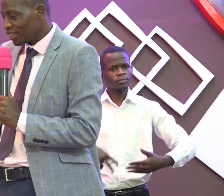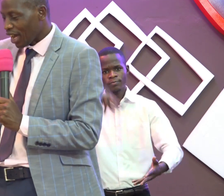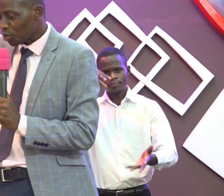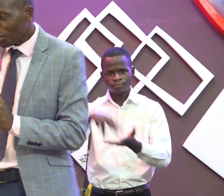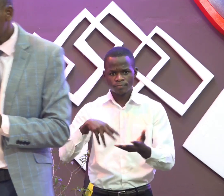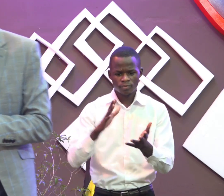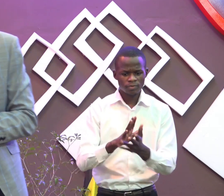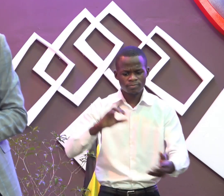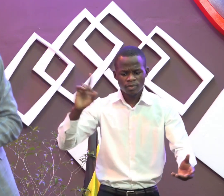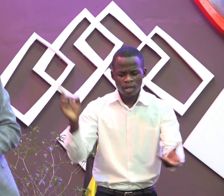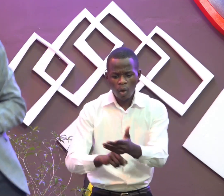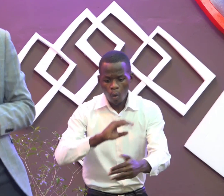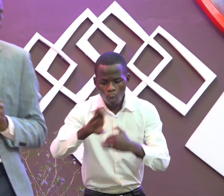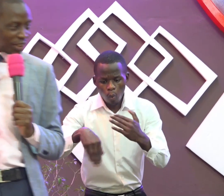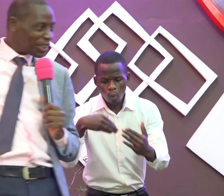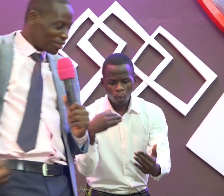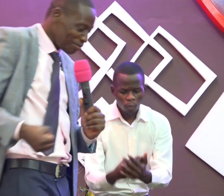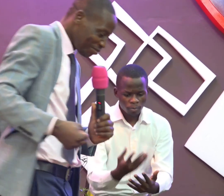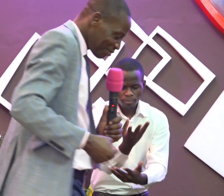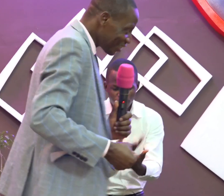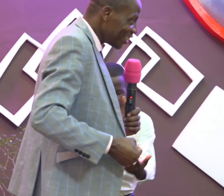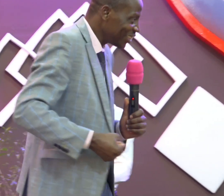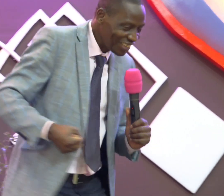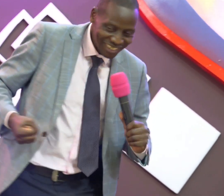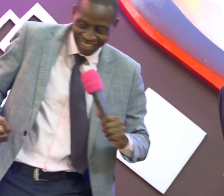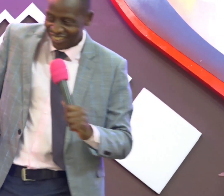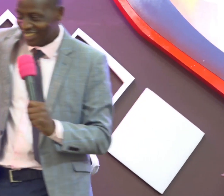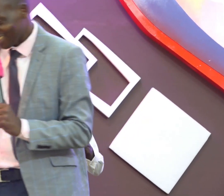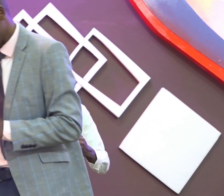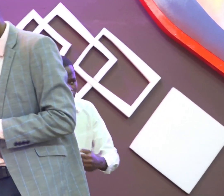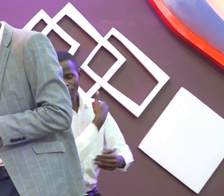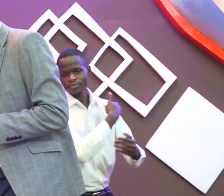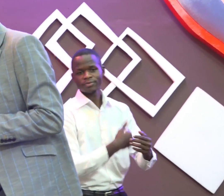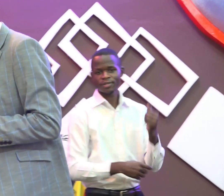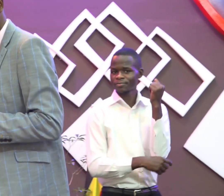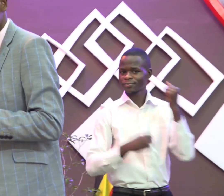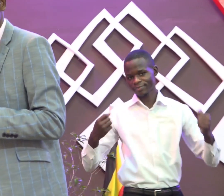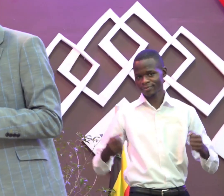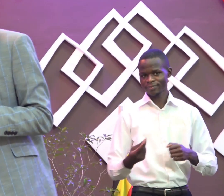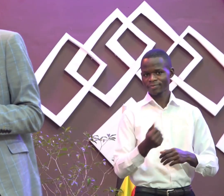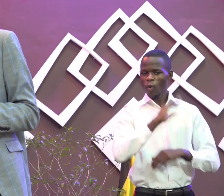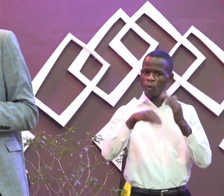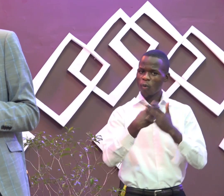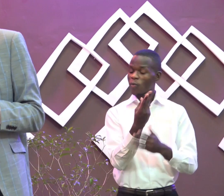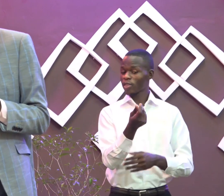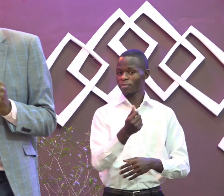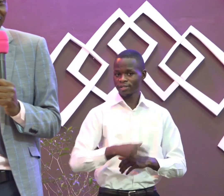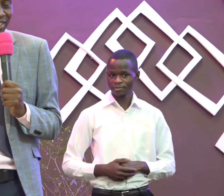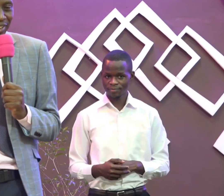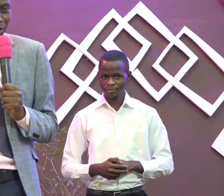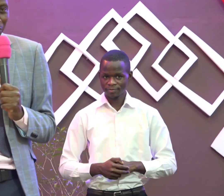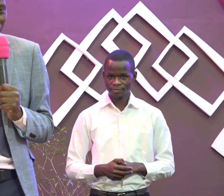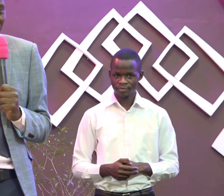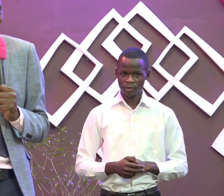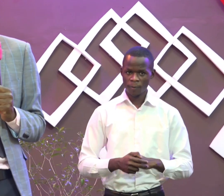mubibbo nayola yobusenaga nange zino zetwalide. One young man went to the baskets and checked, gathered whatever money was there and says I've also taken